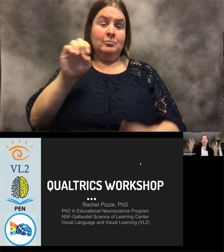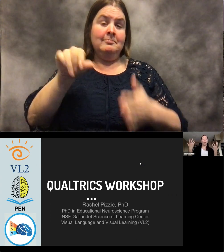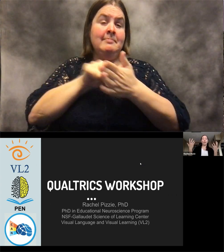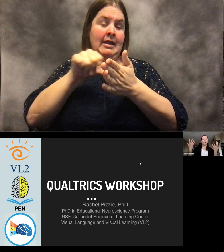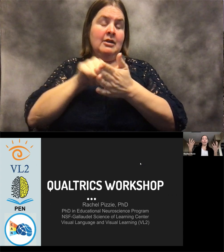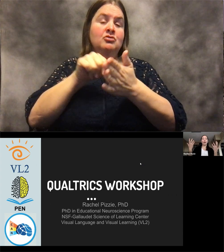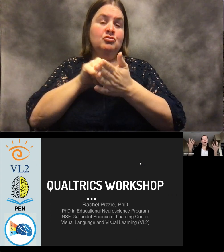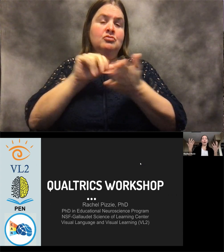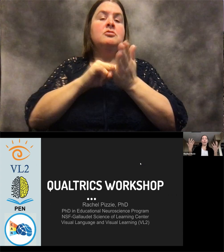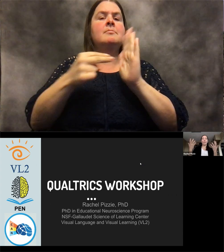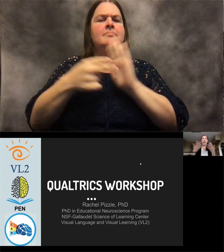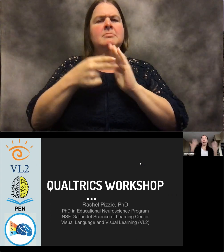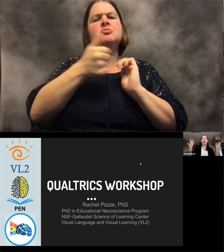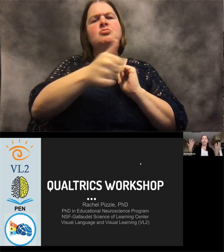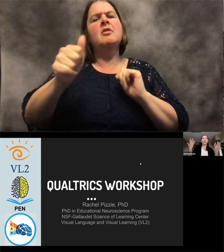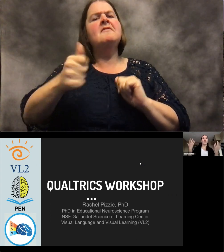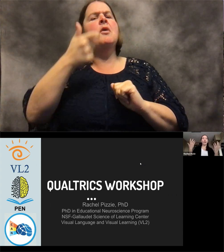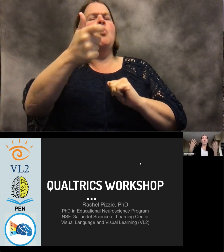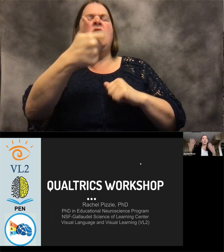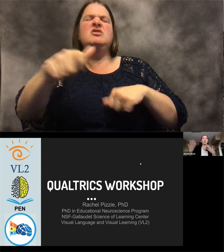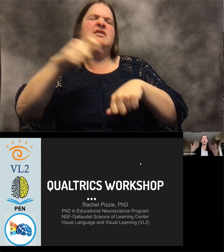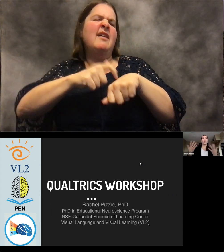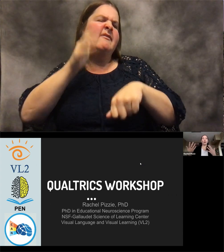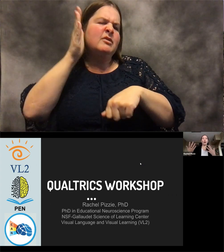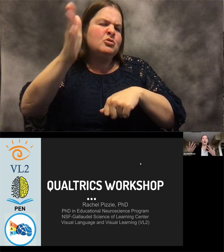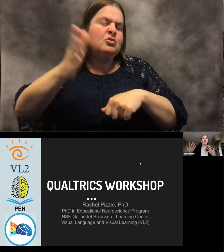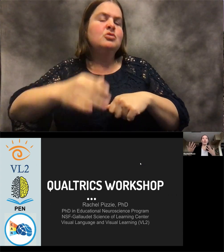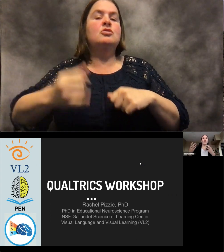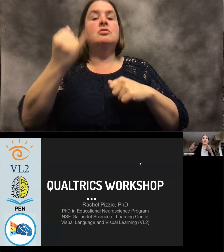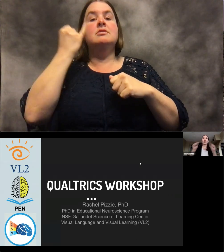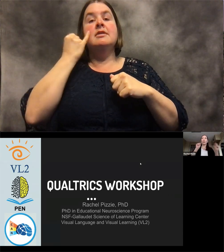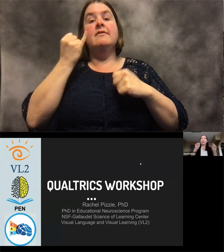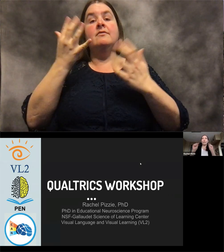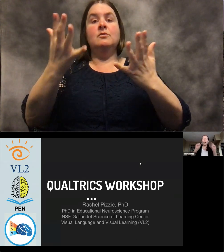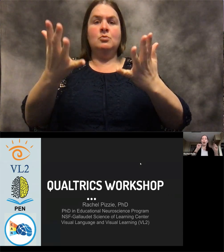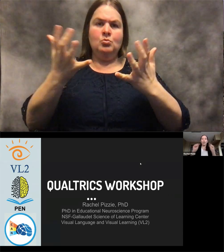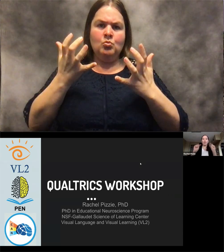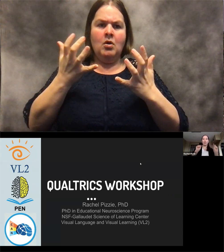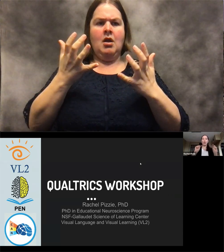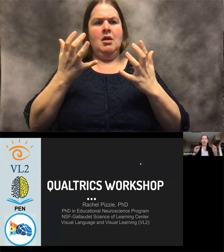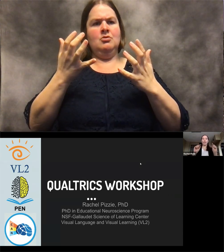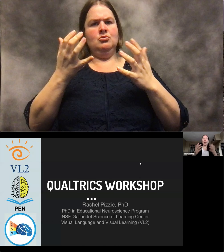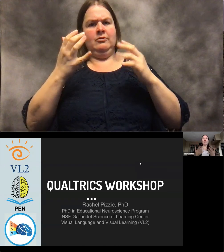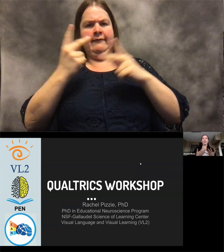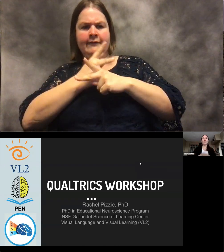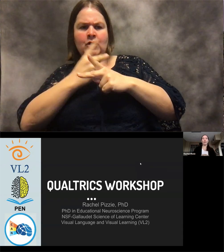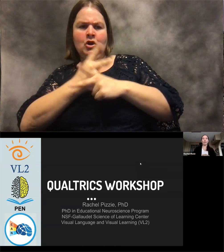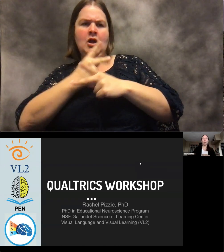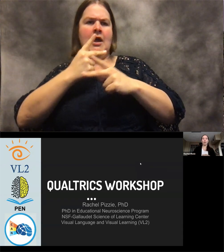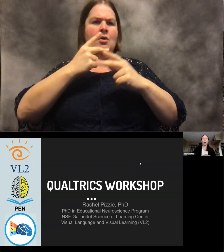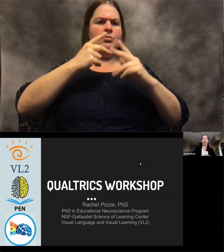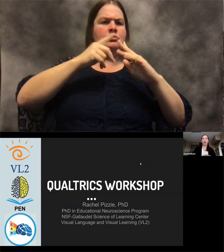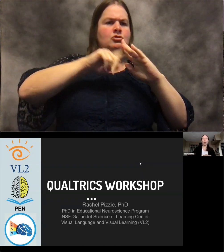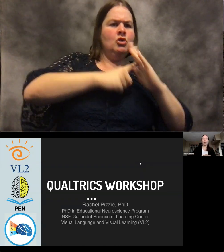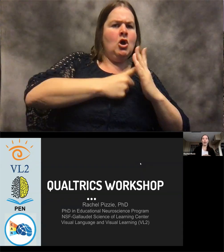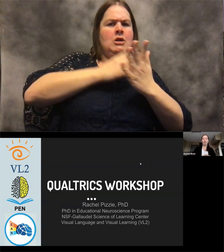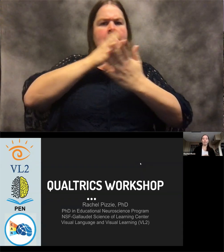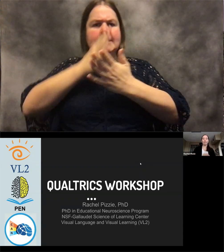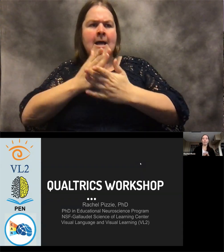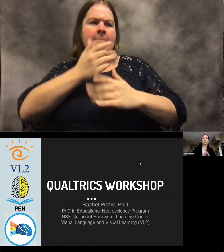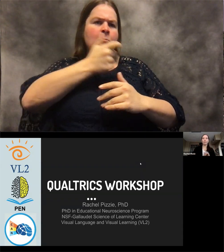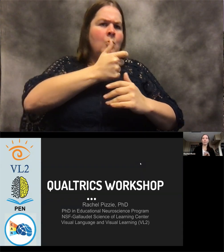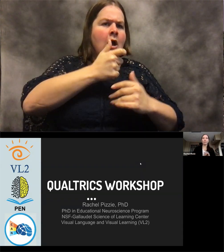able to view it at any point in time if you want to work on and sort of stop and start any of the things that we're working on